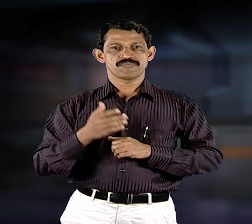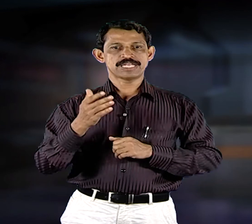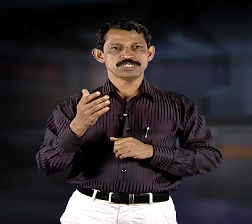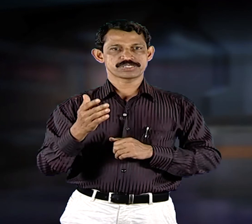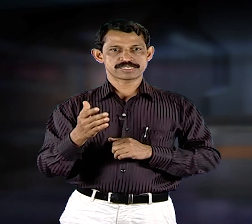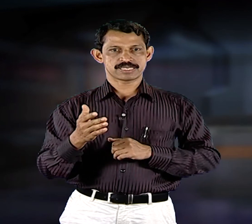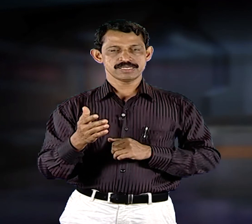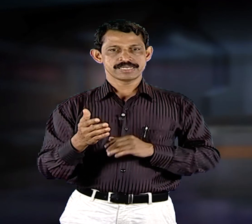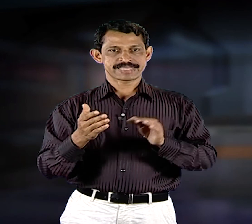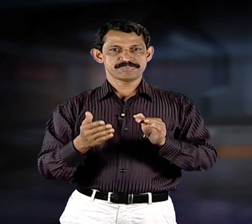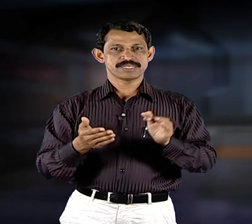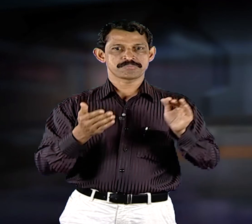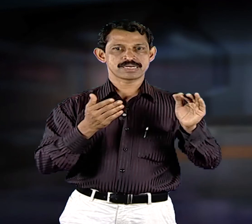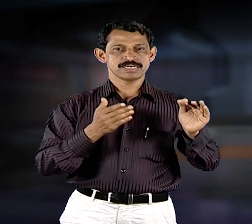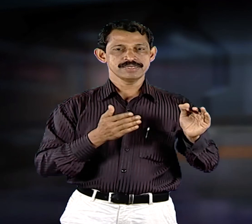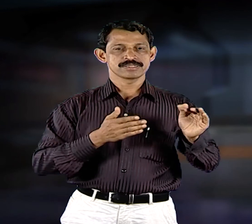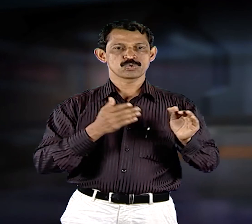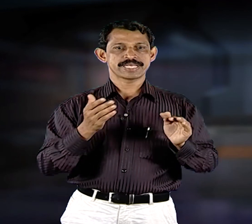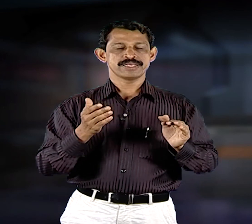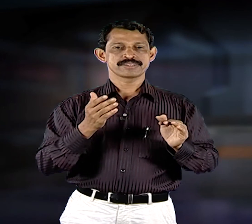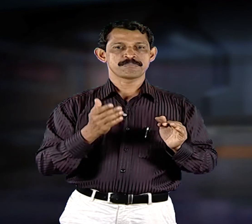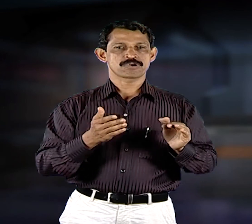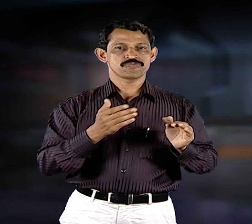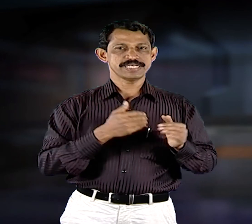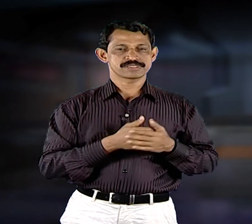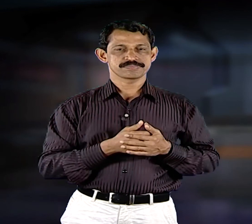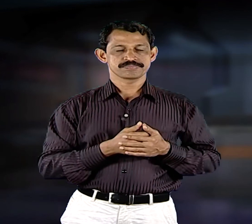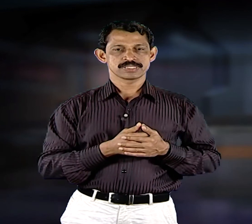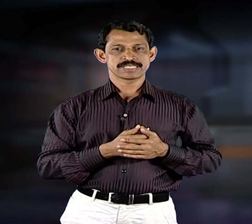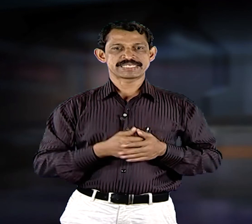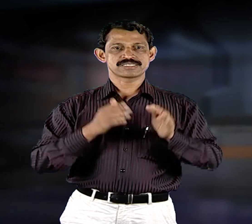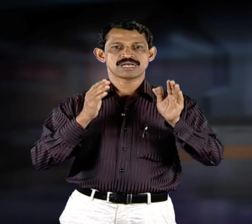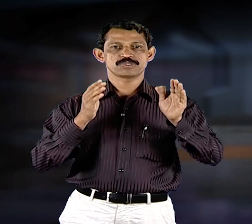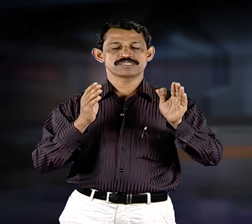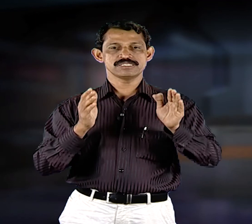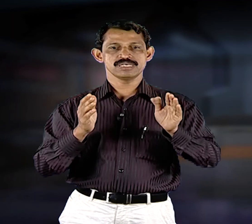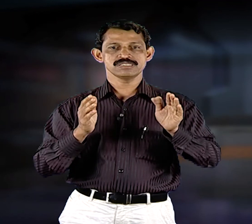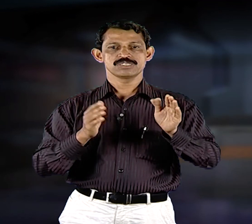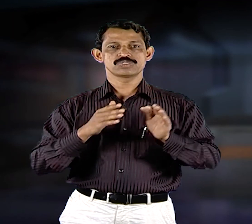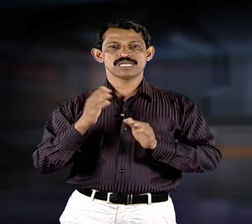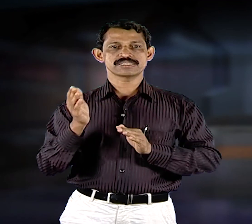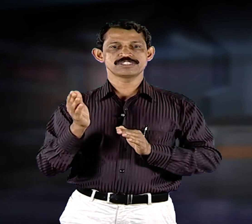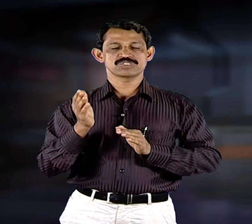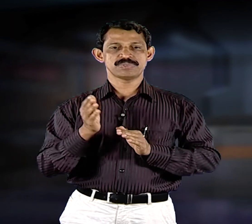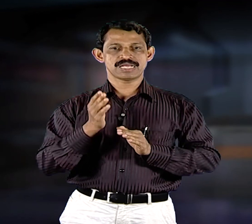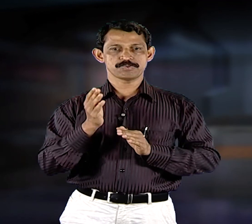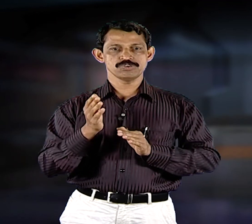Value education can be imparted through a number of ways. It is up to the teachers to select a suitable approach